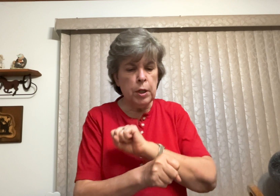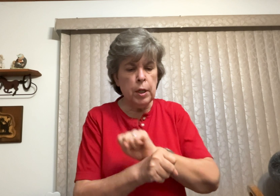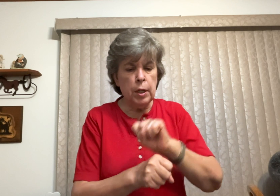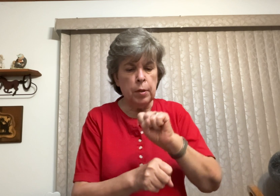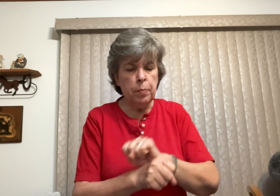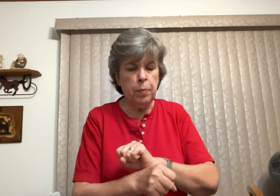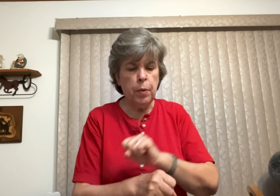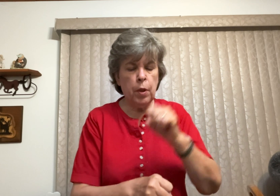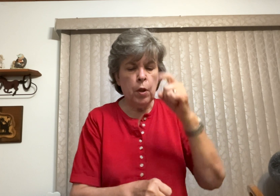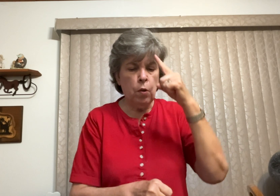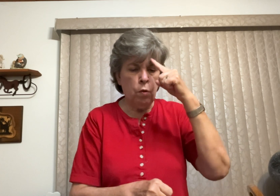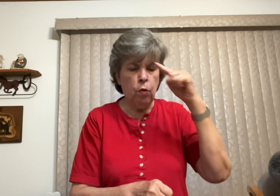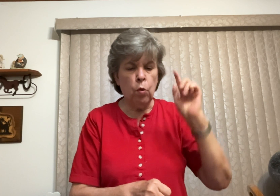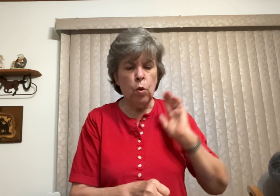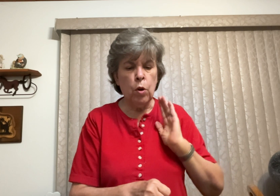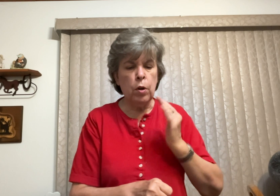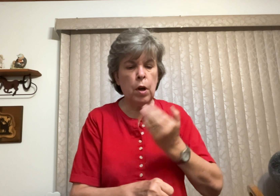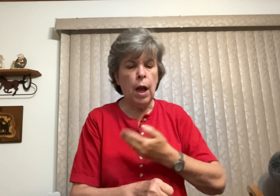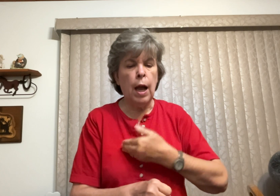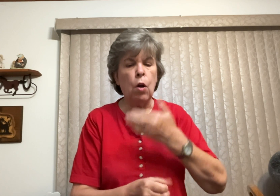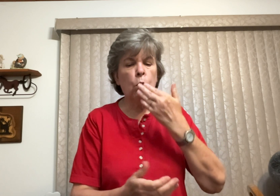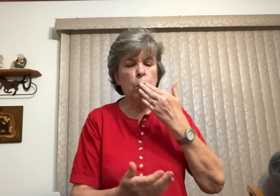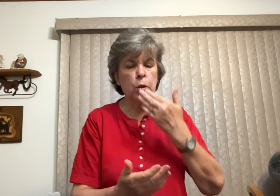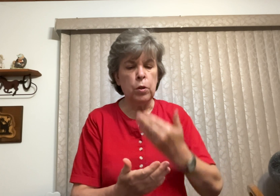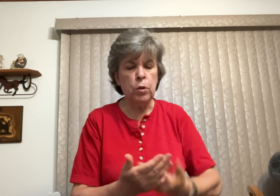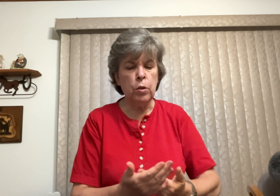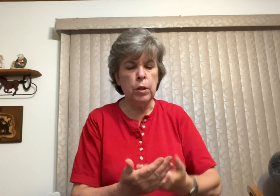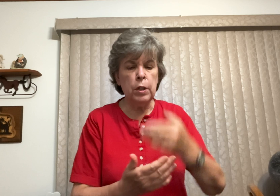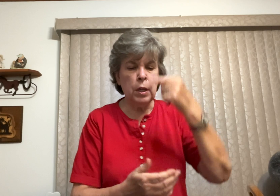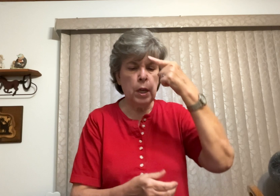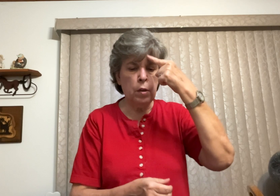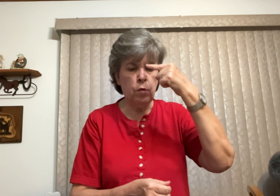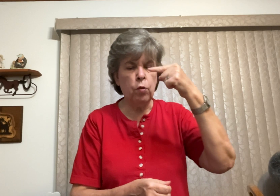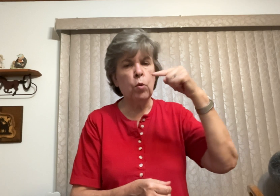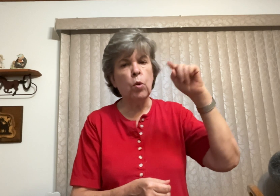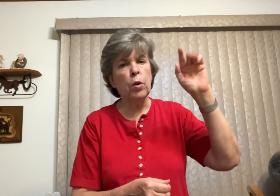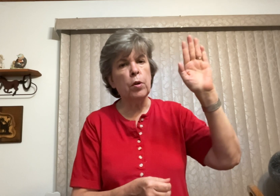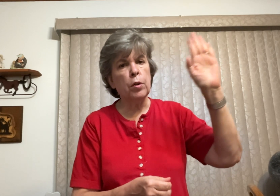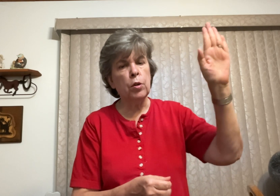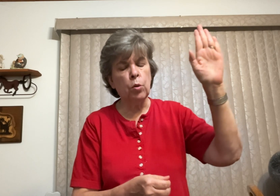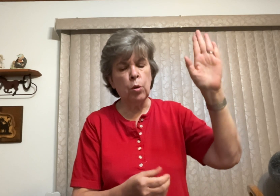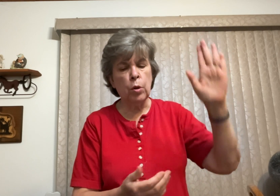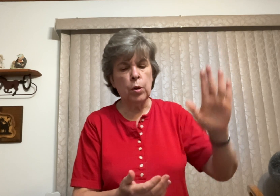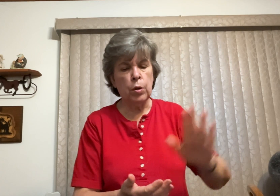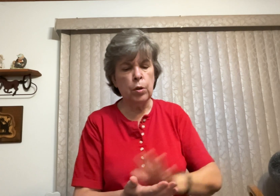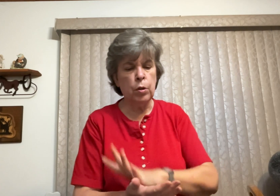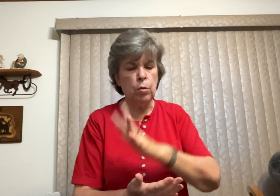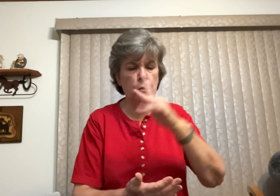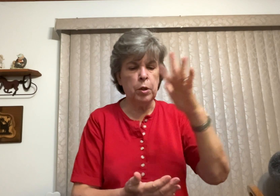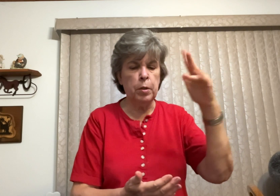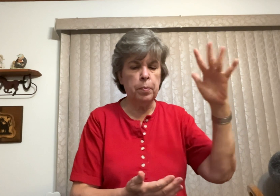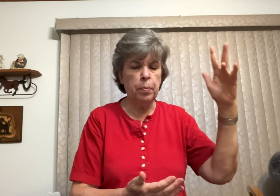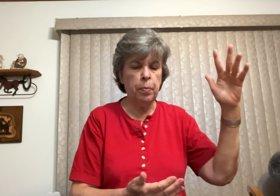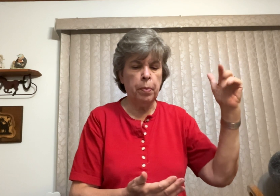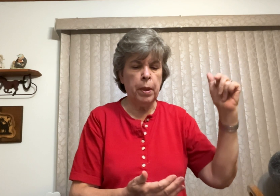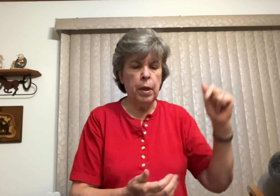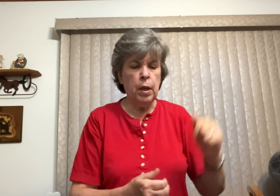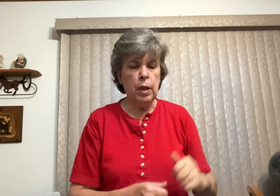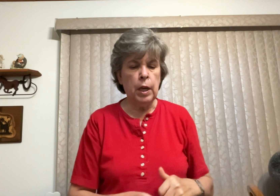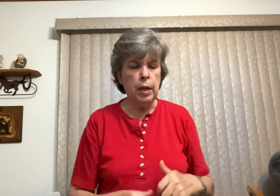working for our good and for your glory. Okay, and